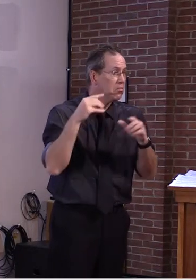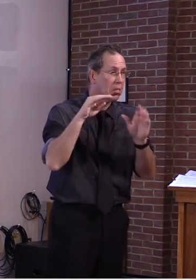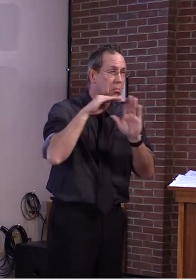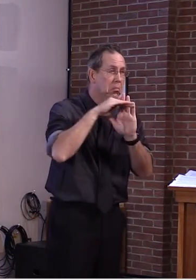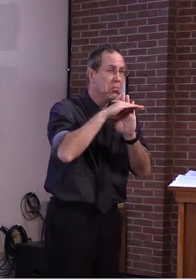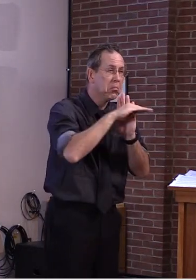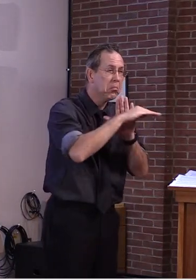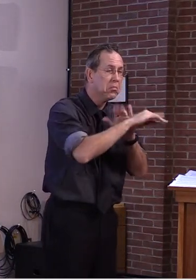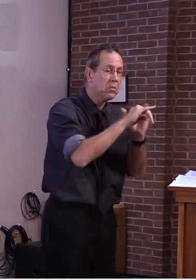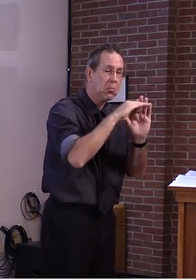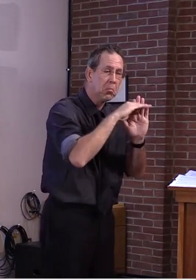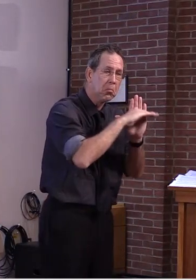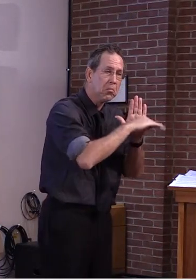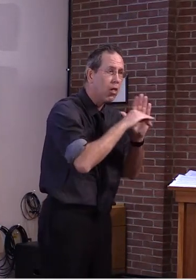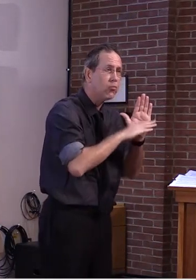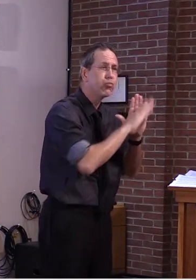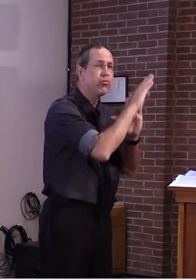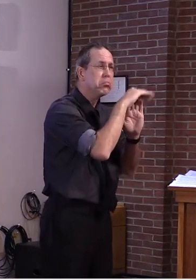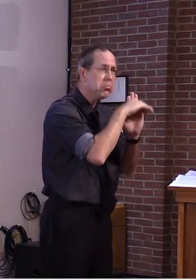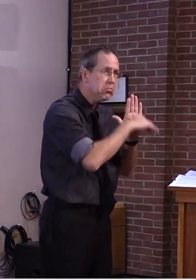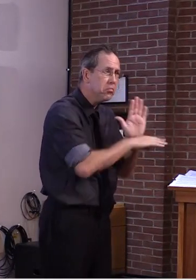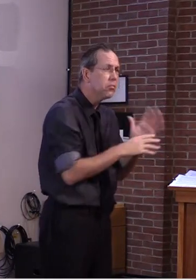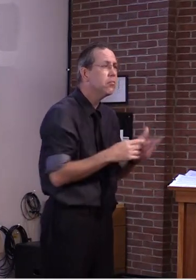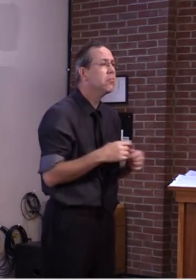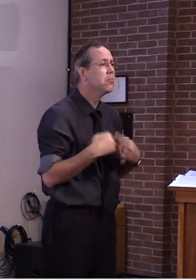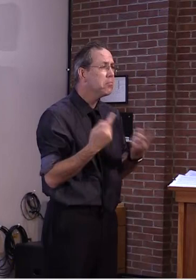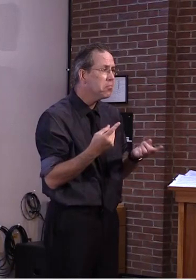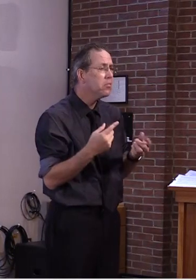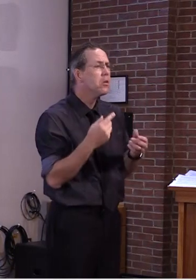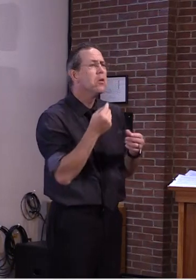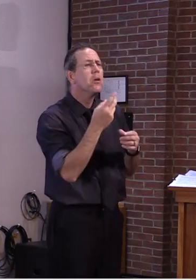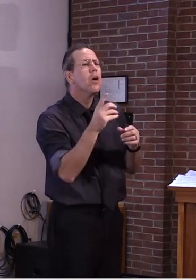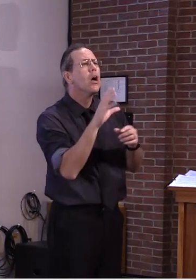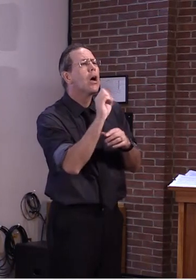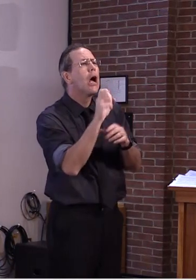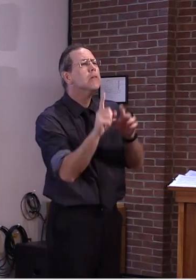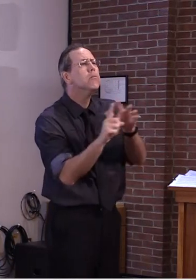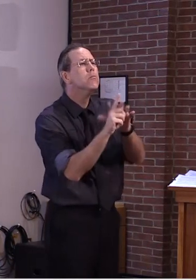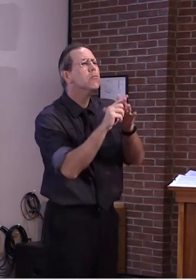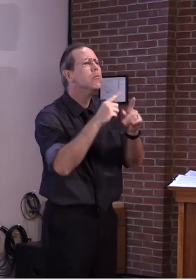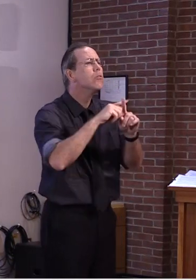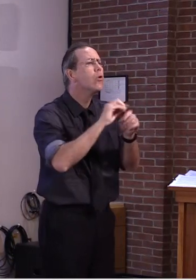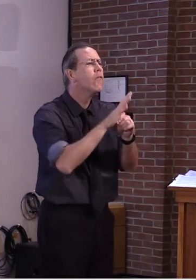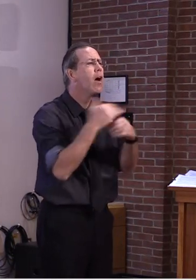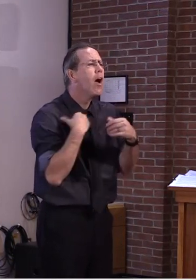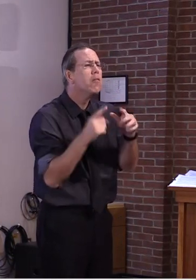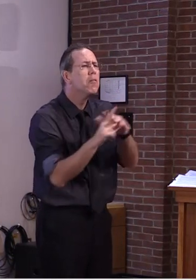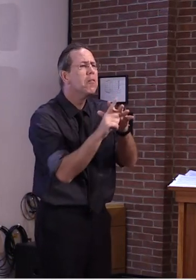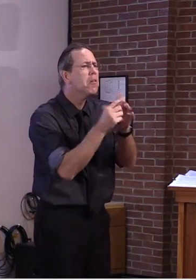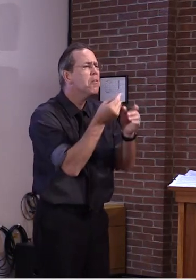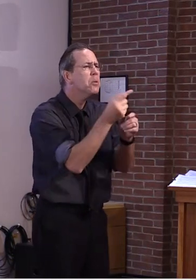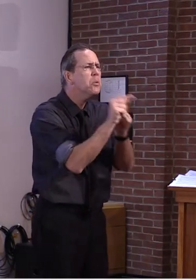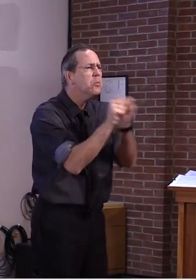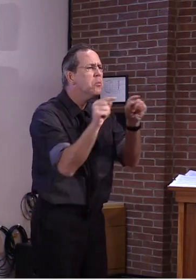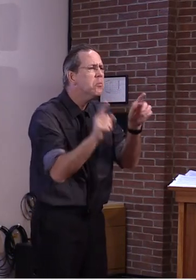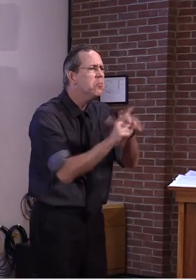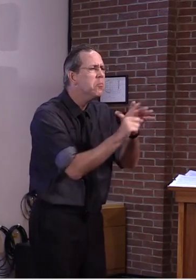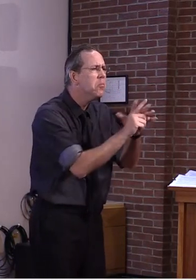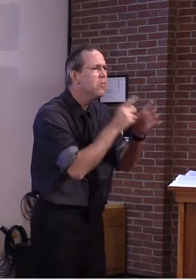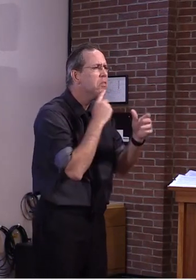at the number of new cases over time, the last 4 days have been relatively uneventful from the standpoint of